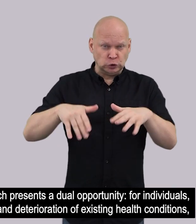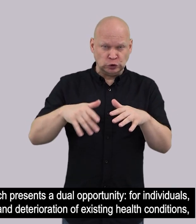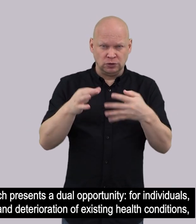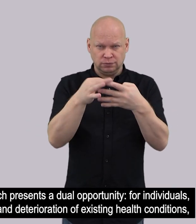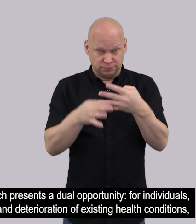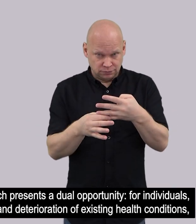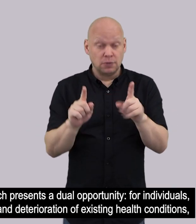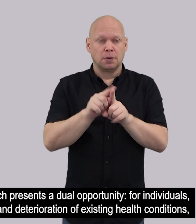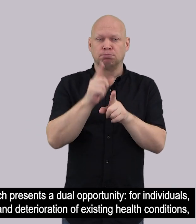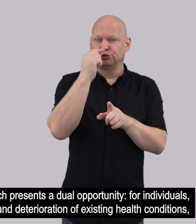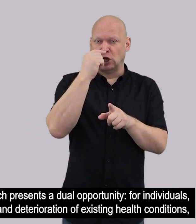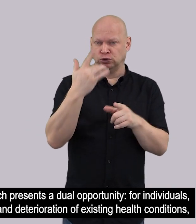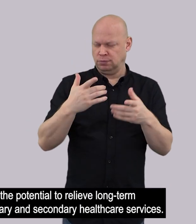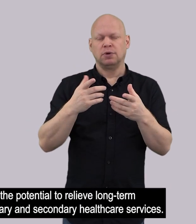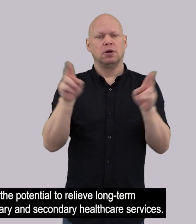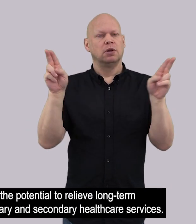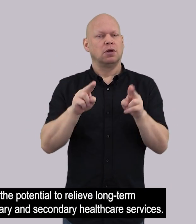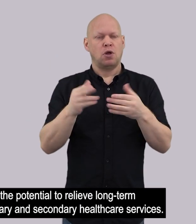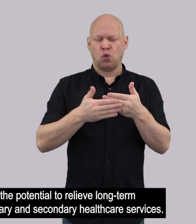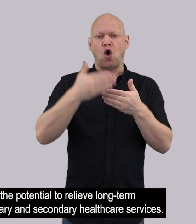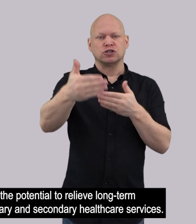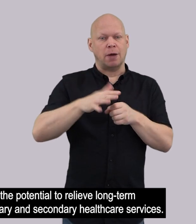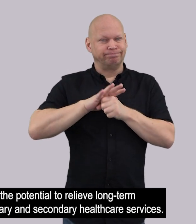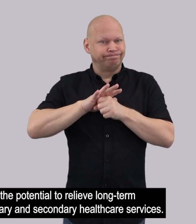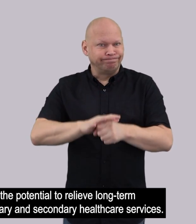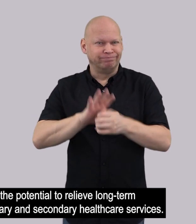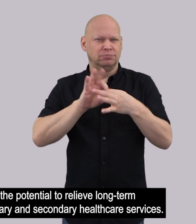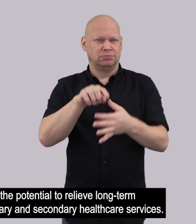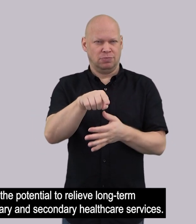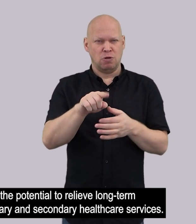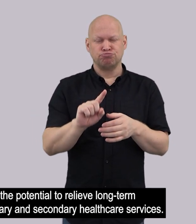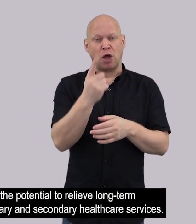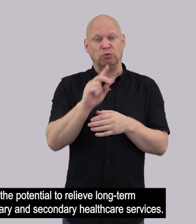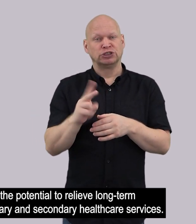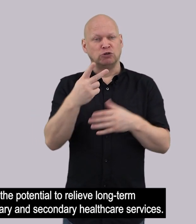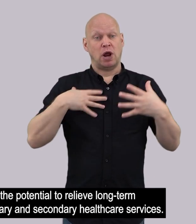as the potential to relieve long-term pressure on primary and secondary healthcare services.